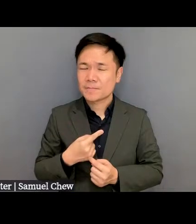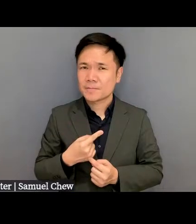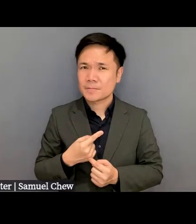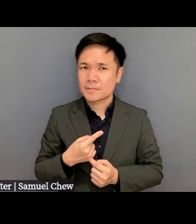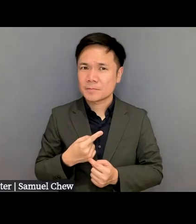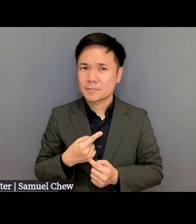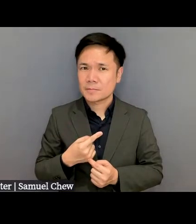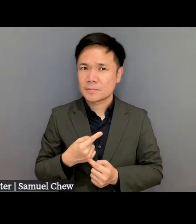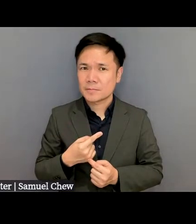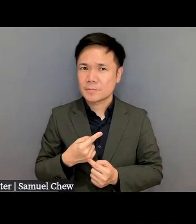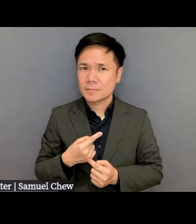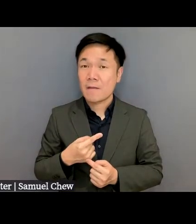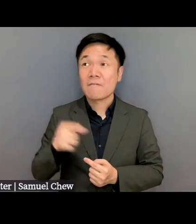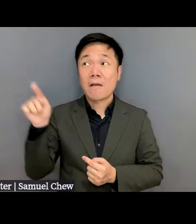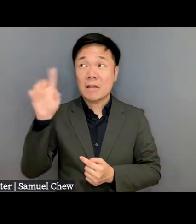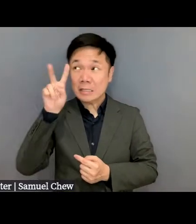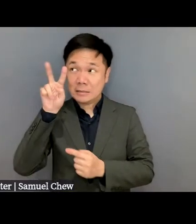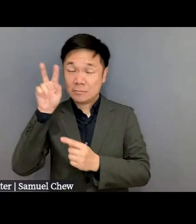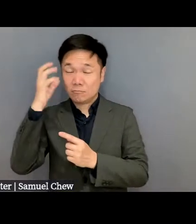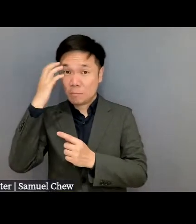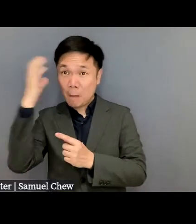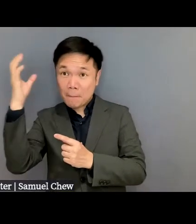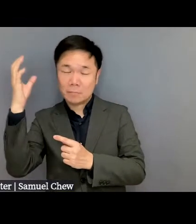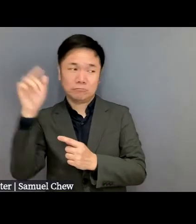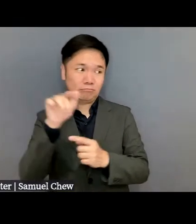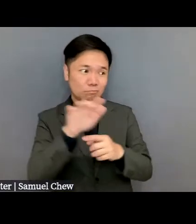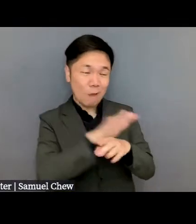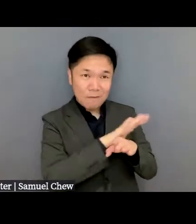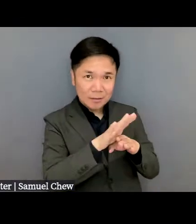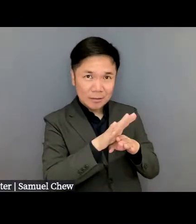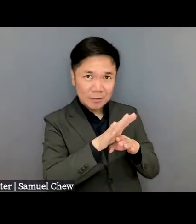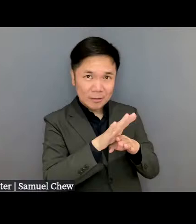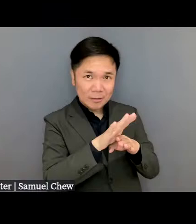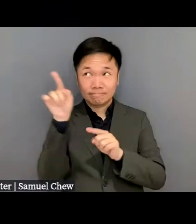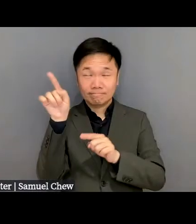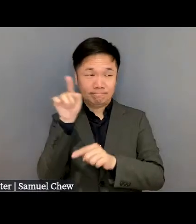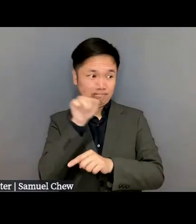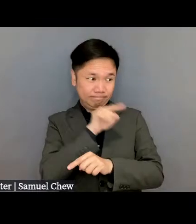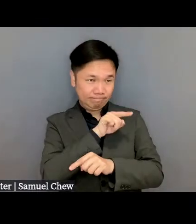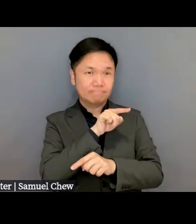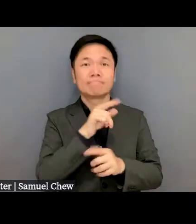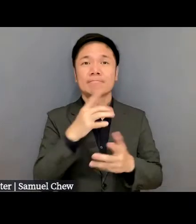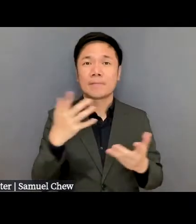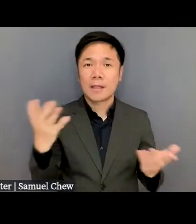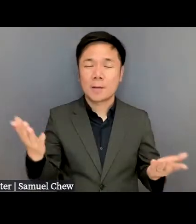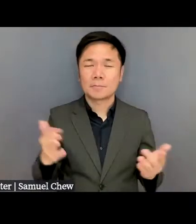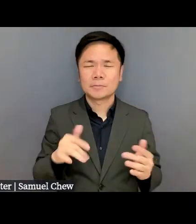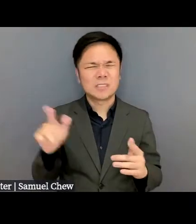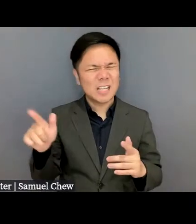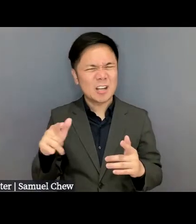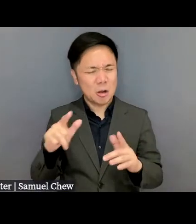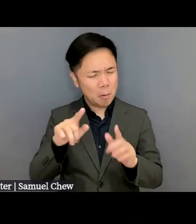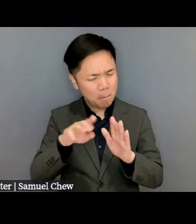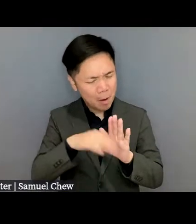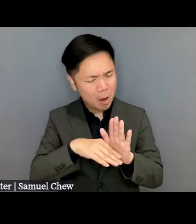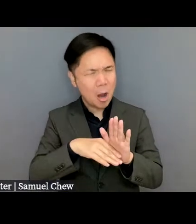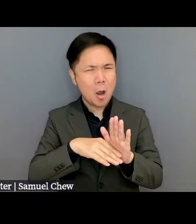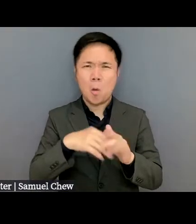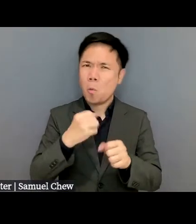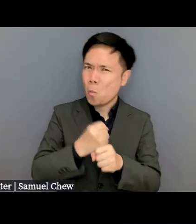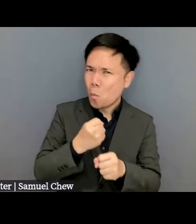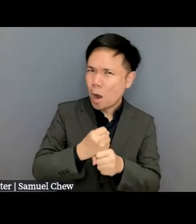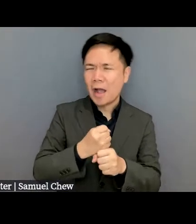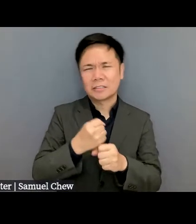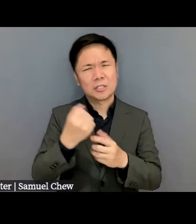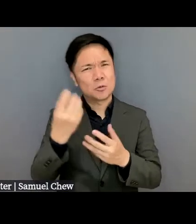From public to private, because sometimes the initiatives, the priorities, also the resources